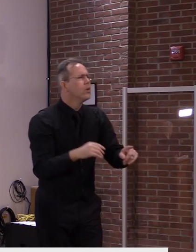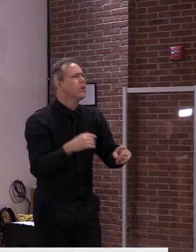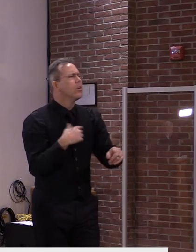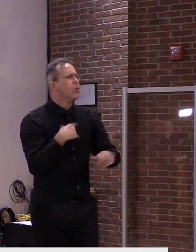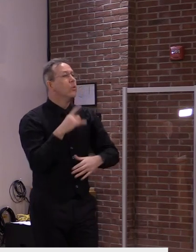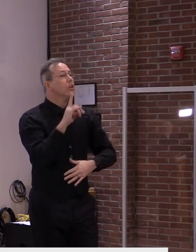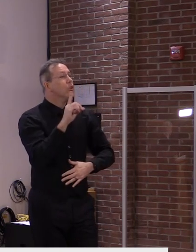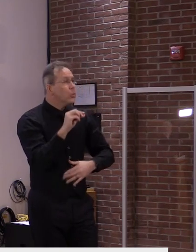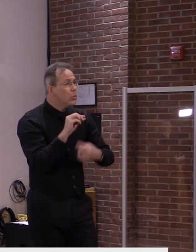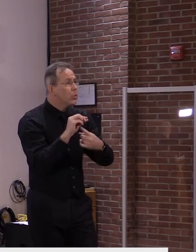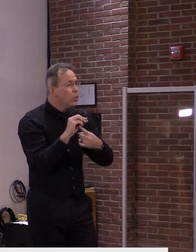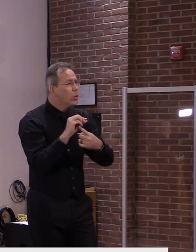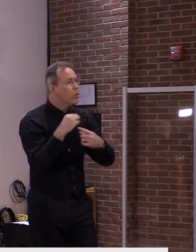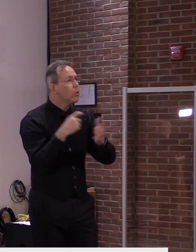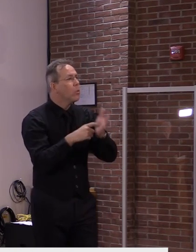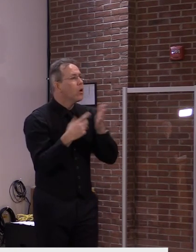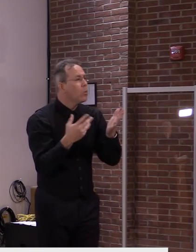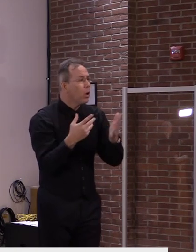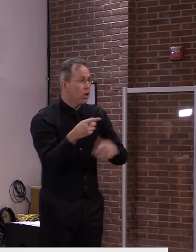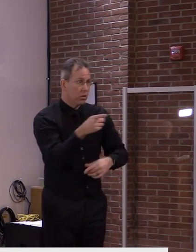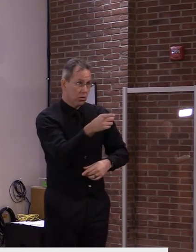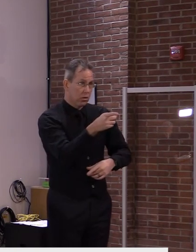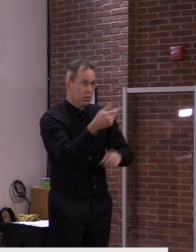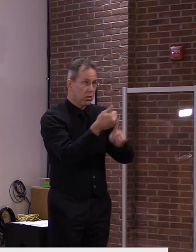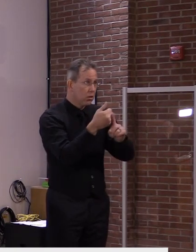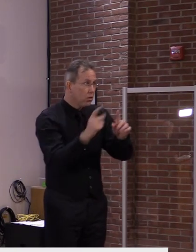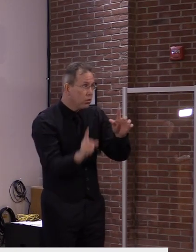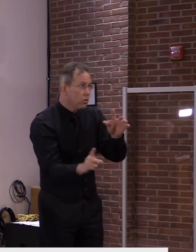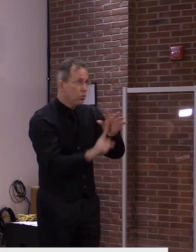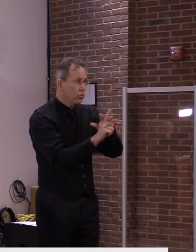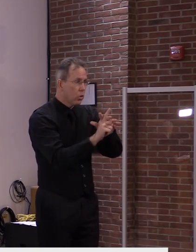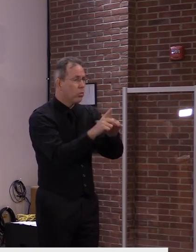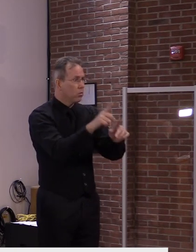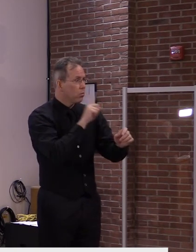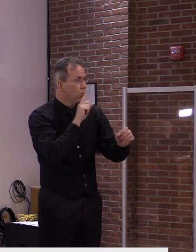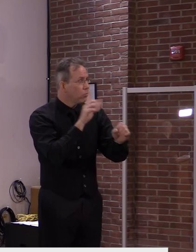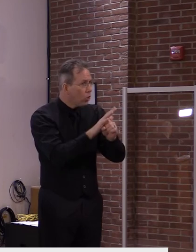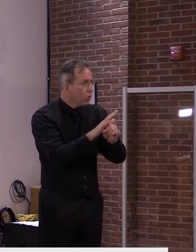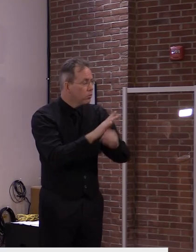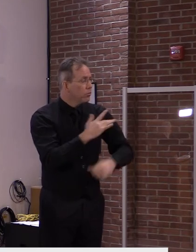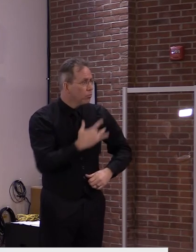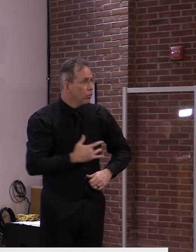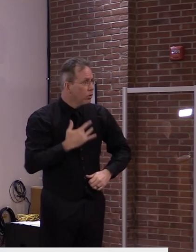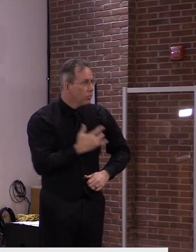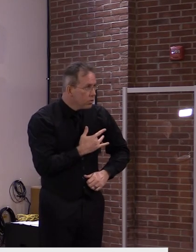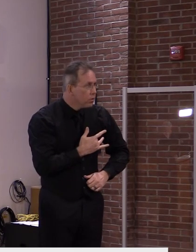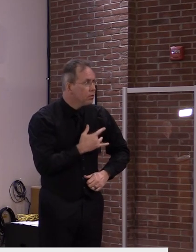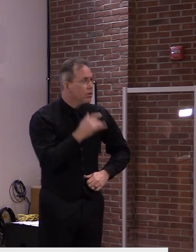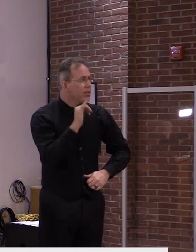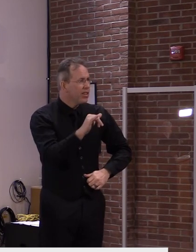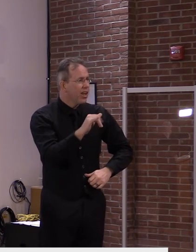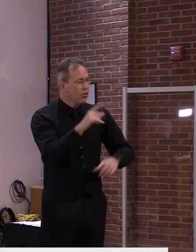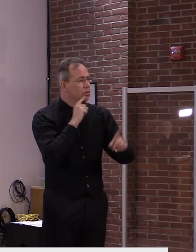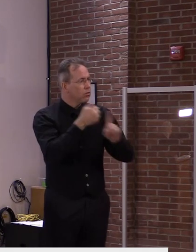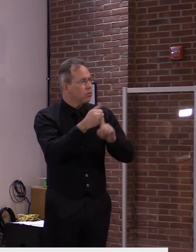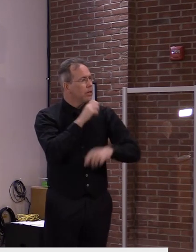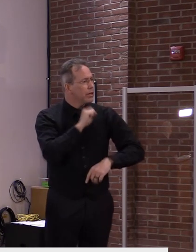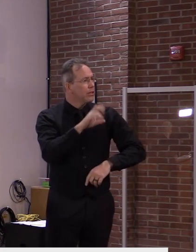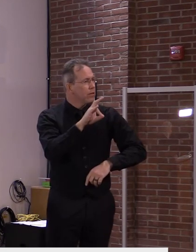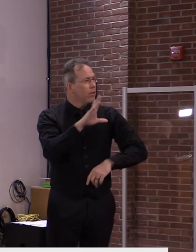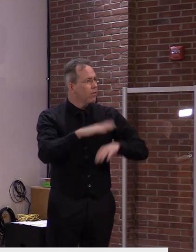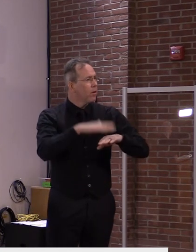and their residency when they sign up. But what we have found in many cases in this